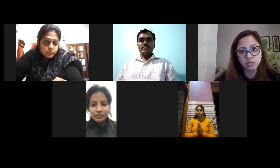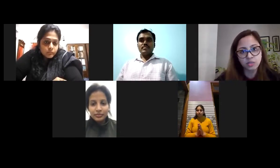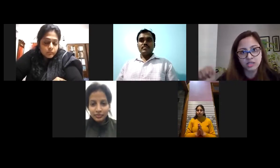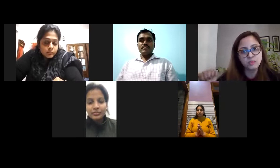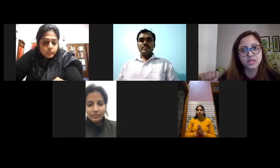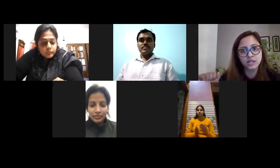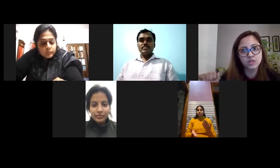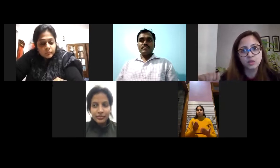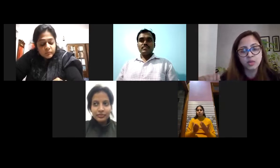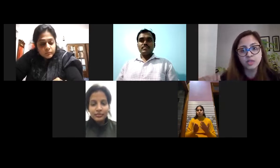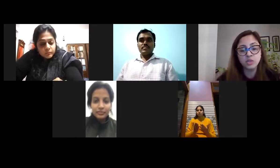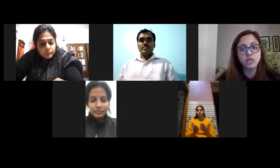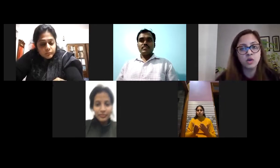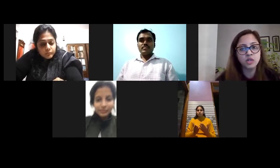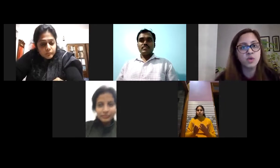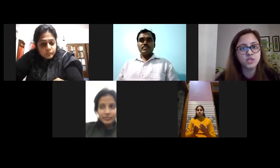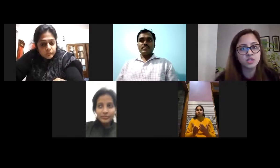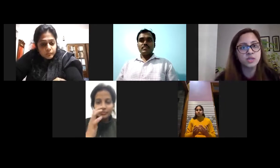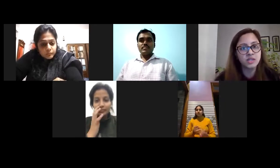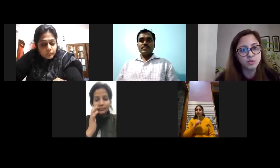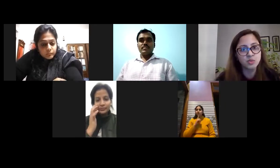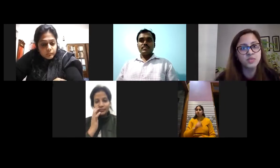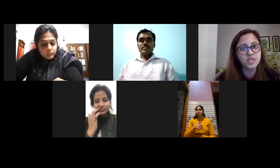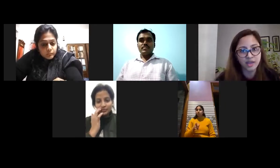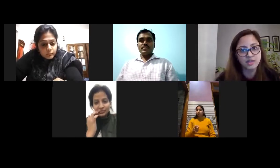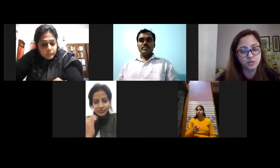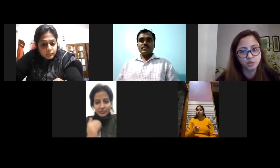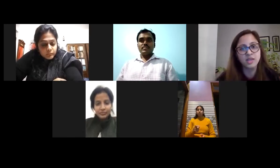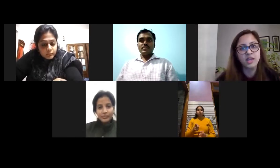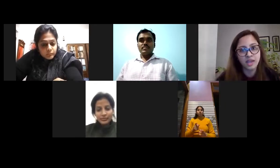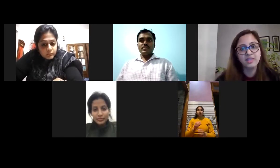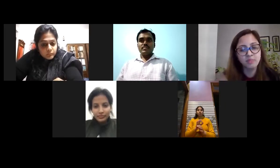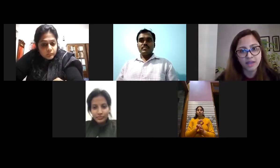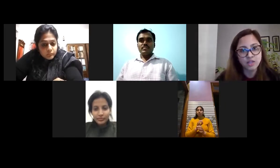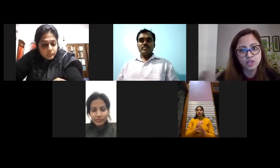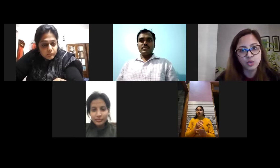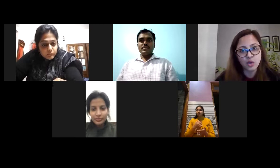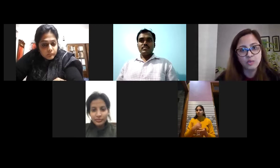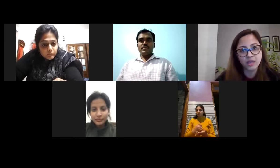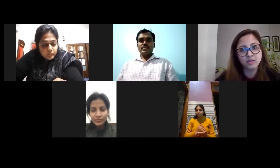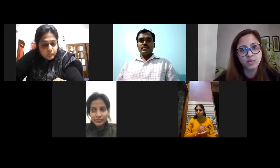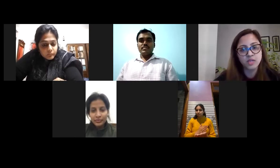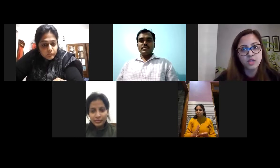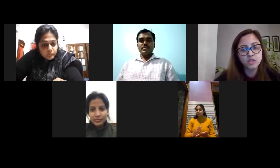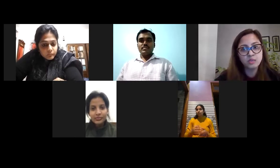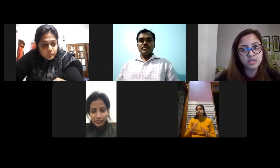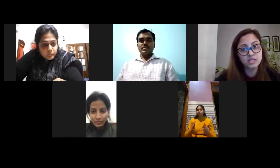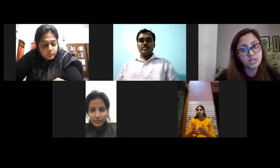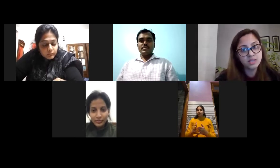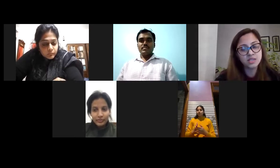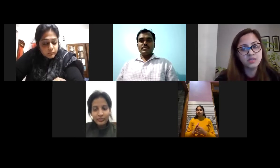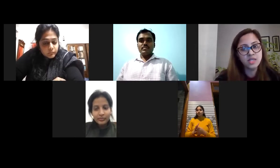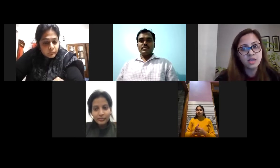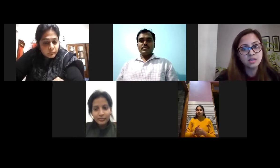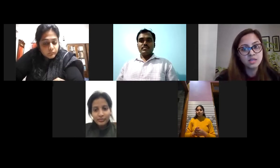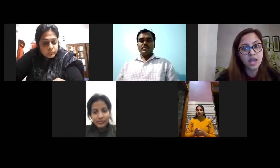might not be a Bildungsroman, but you cannot possibly remove the Attic Room and the so-called mad woman. So it